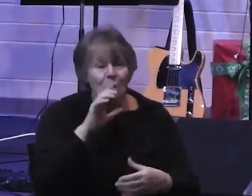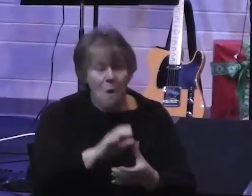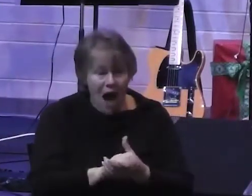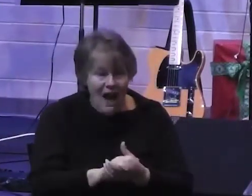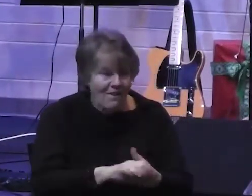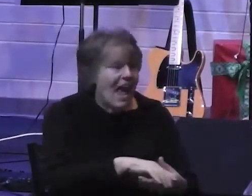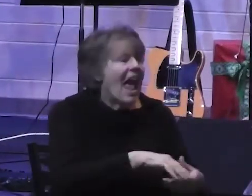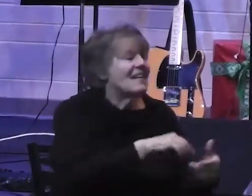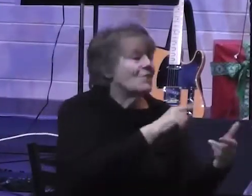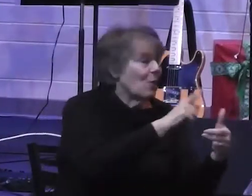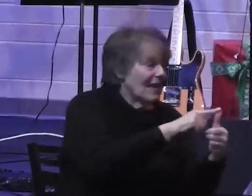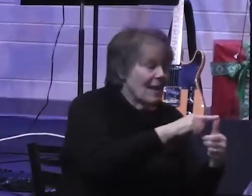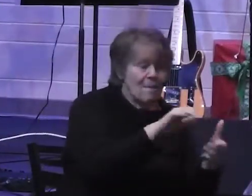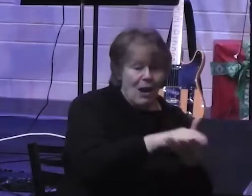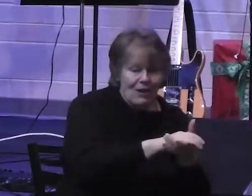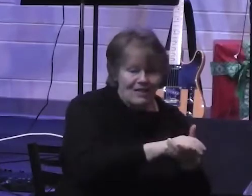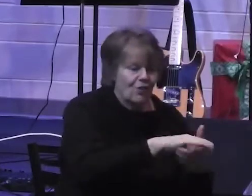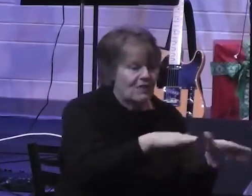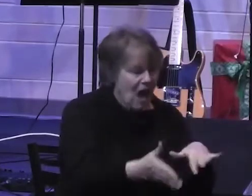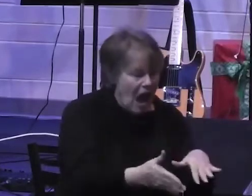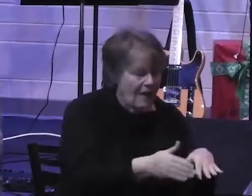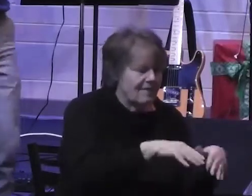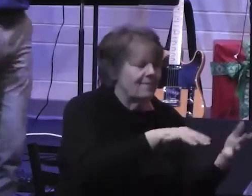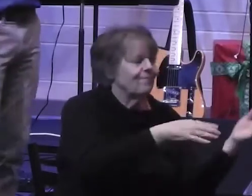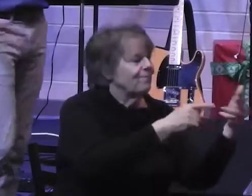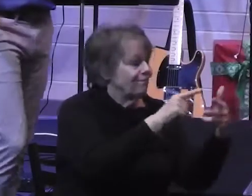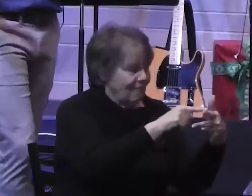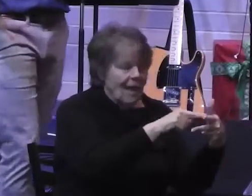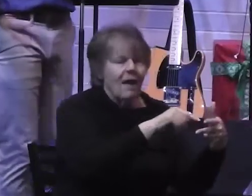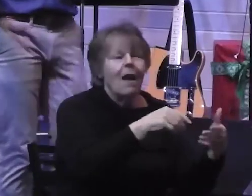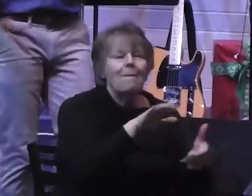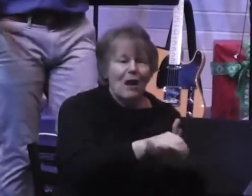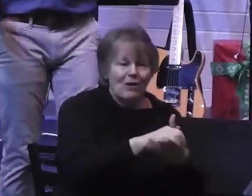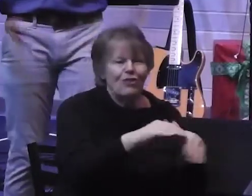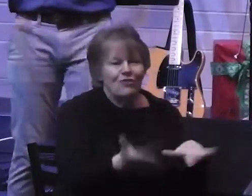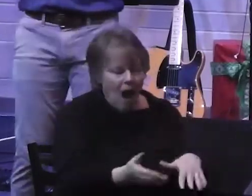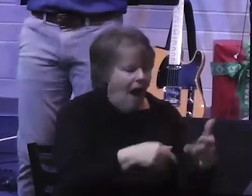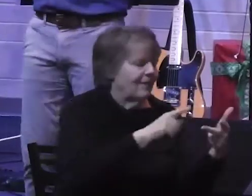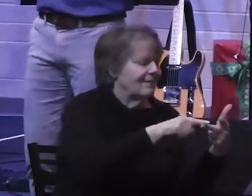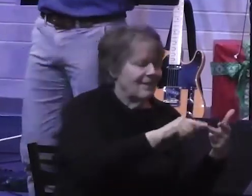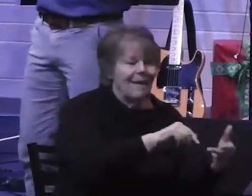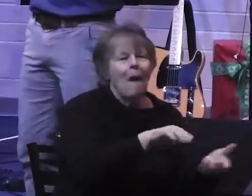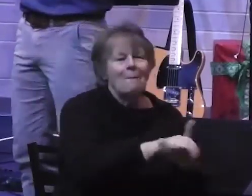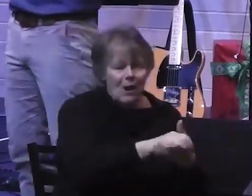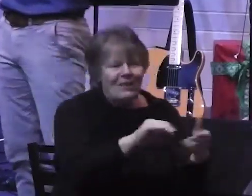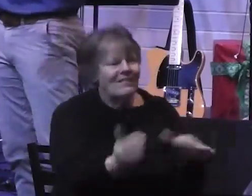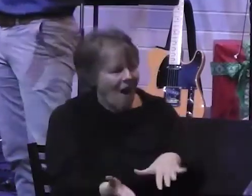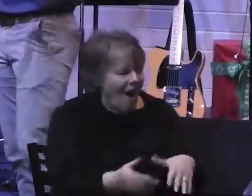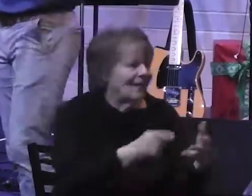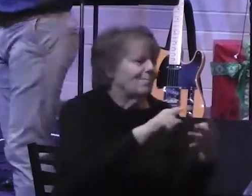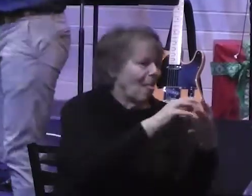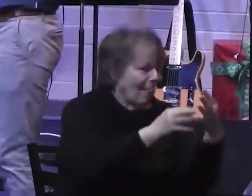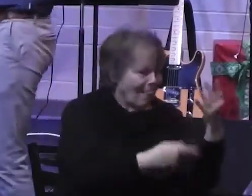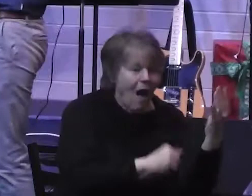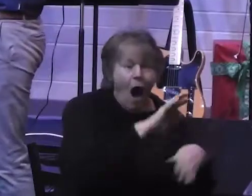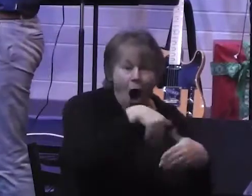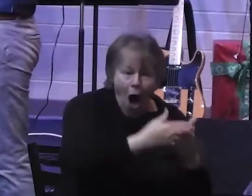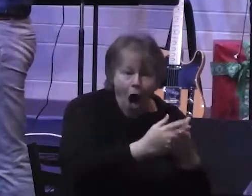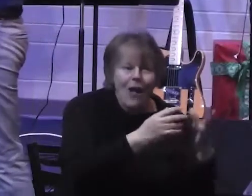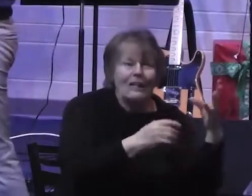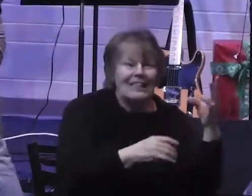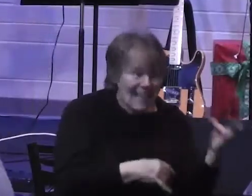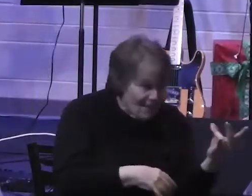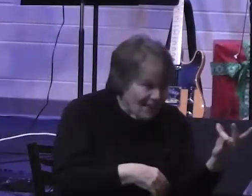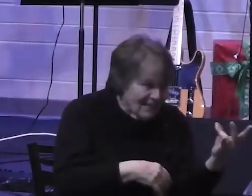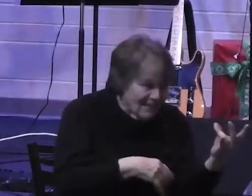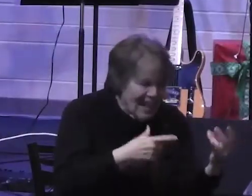have kids, and dies. And the next brother, and the next brother, until all 7 brothers had married the same woman,